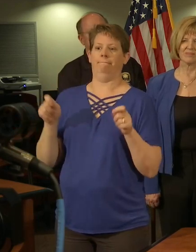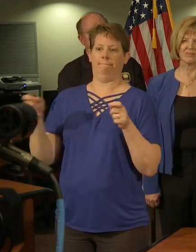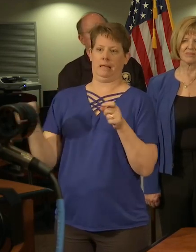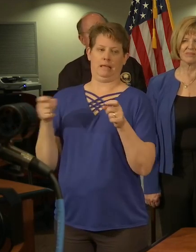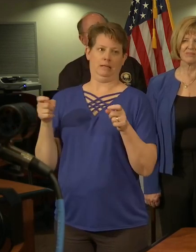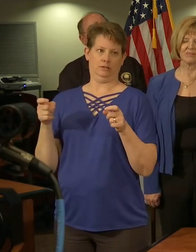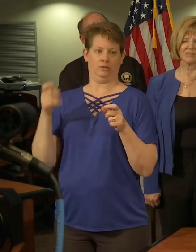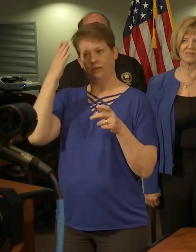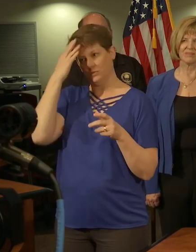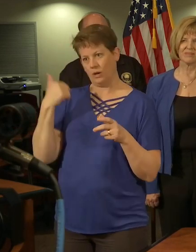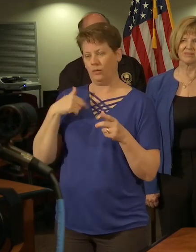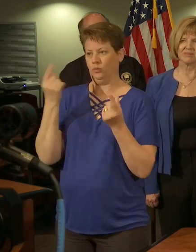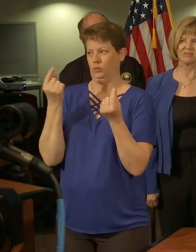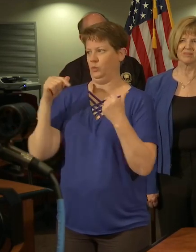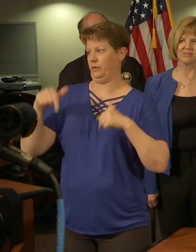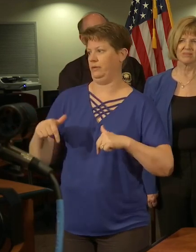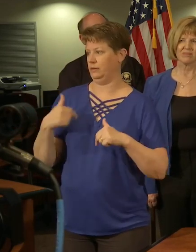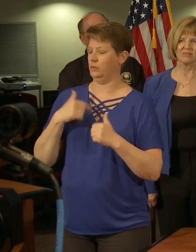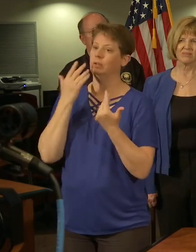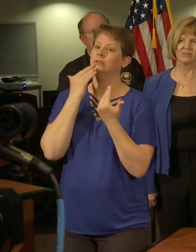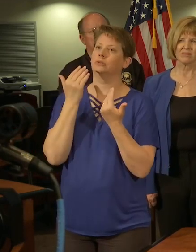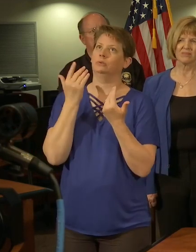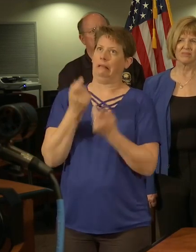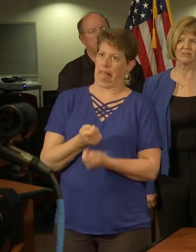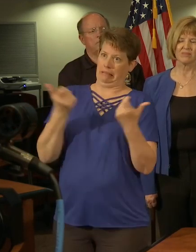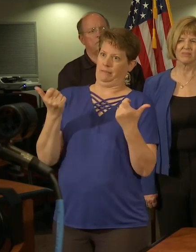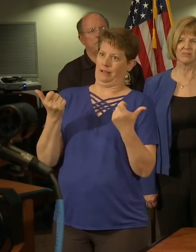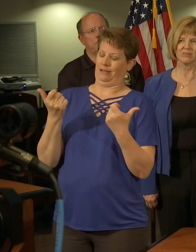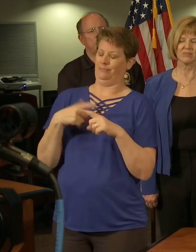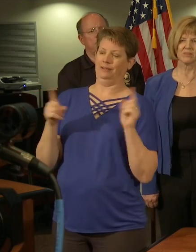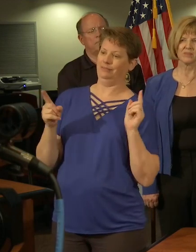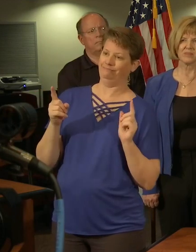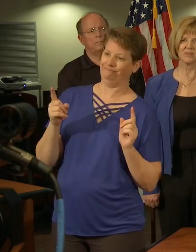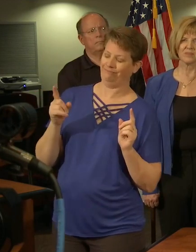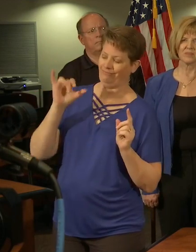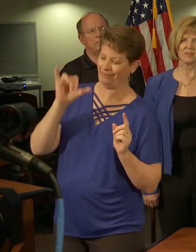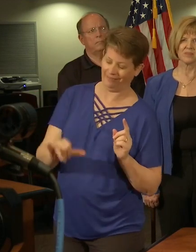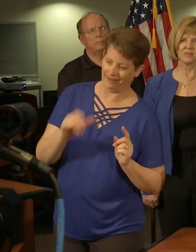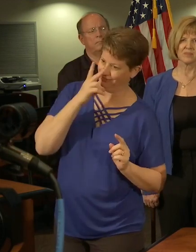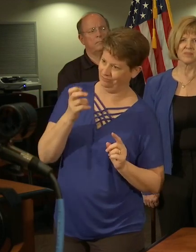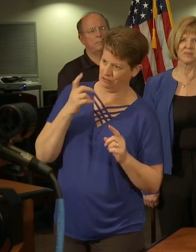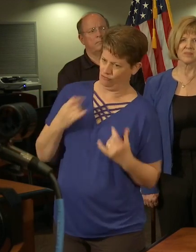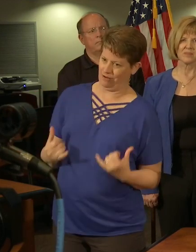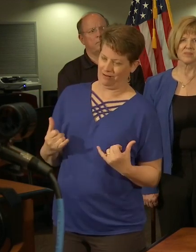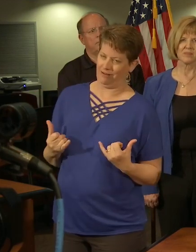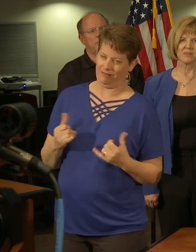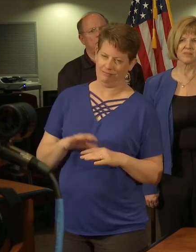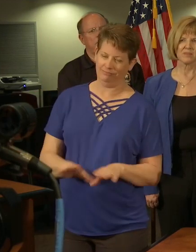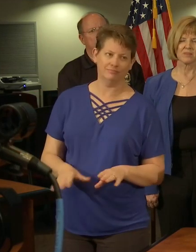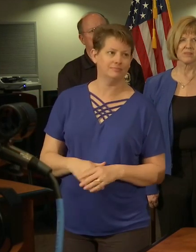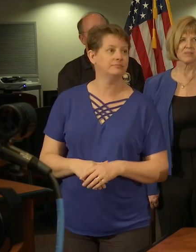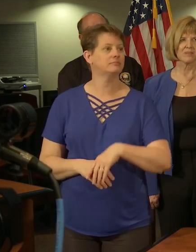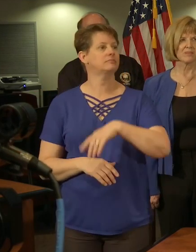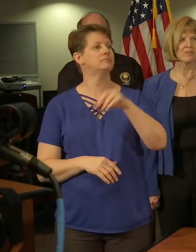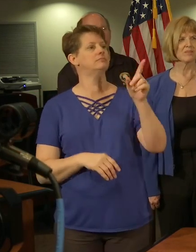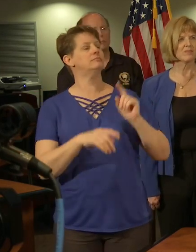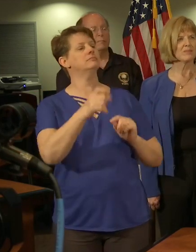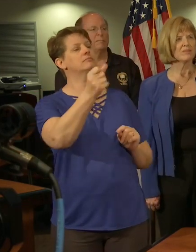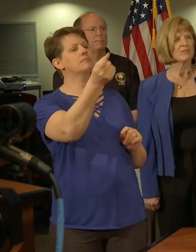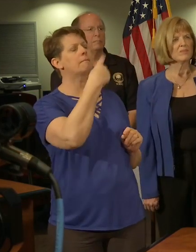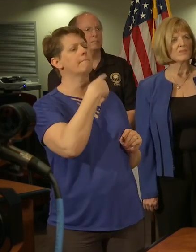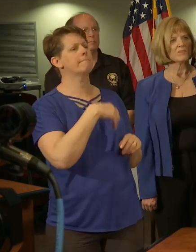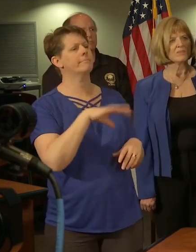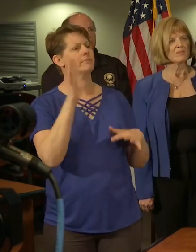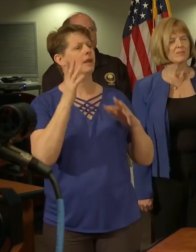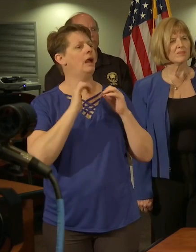and that's why we're taking these steps. We'd like to eliminate it, but that's asking too much at this point. Governor McMaster, yes,